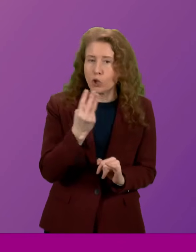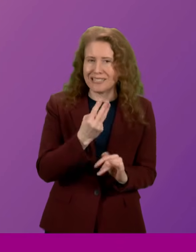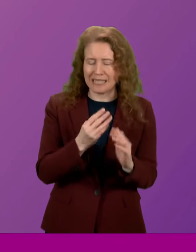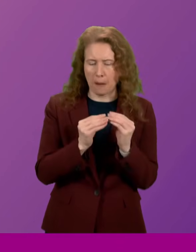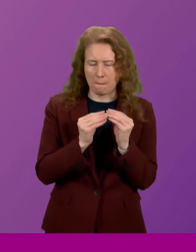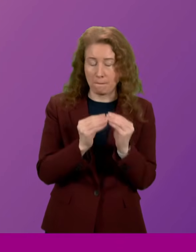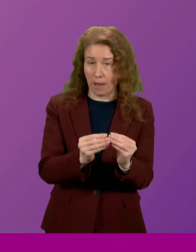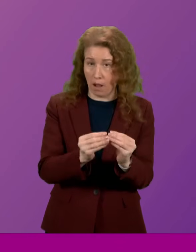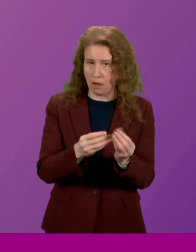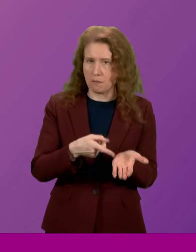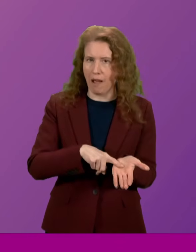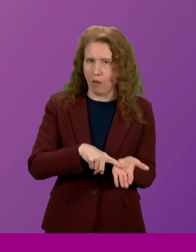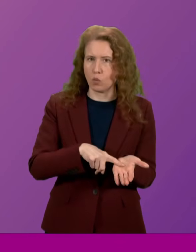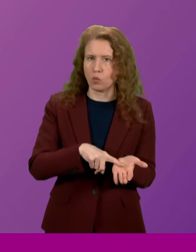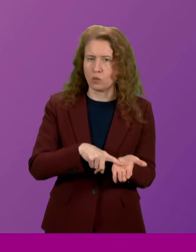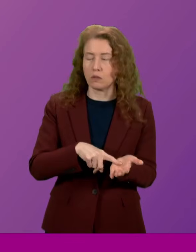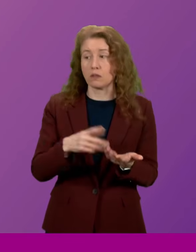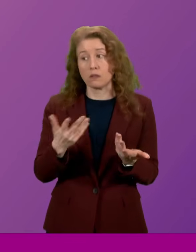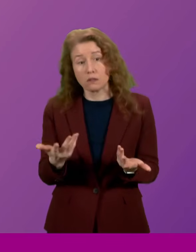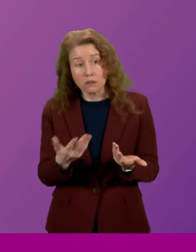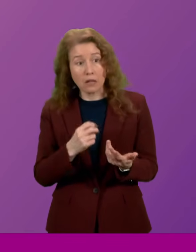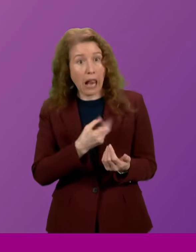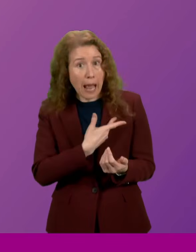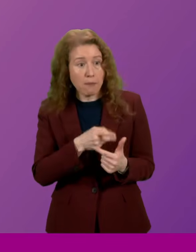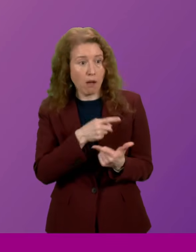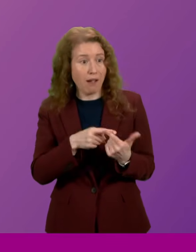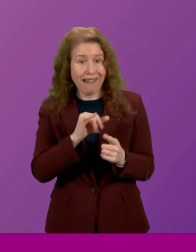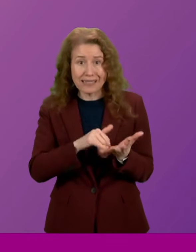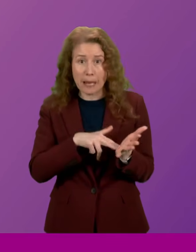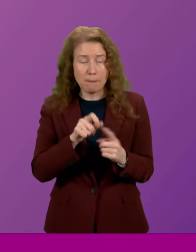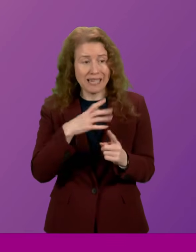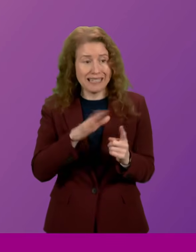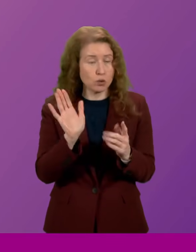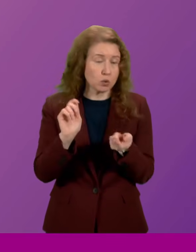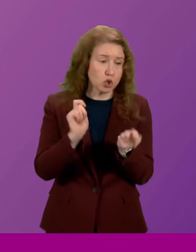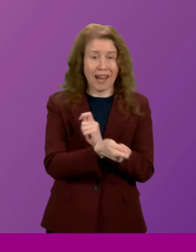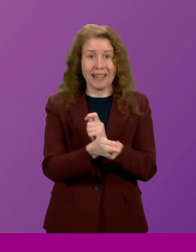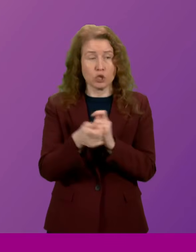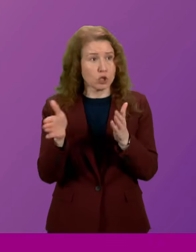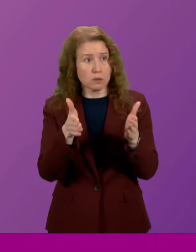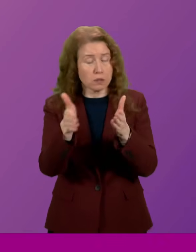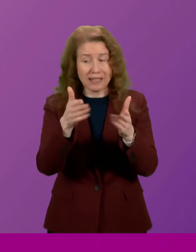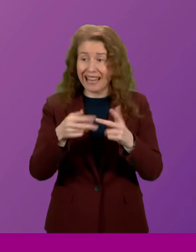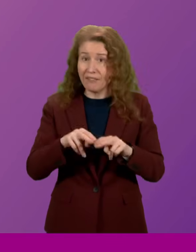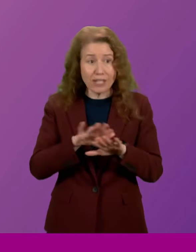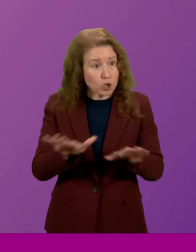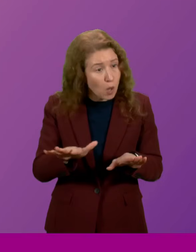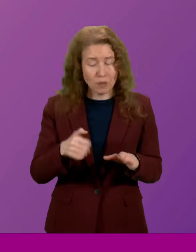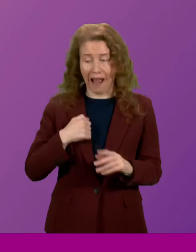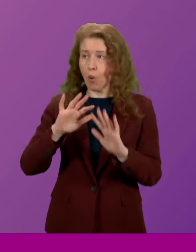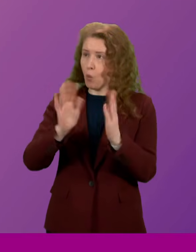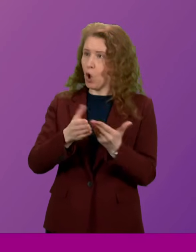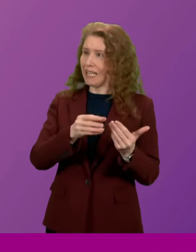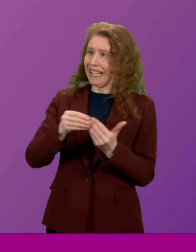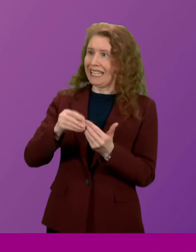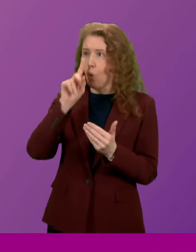billion. Unless Labour and the SNP change course, Scotland's world-leading oil and gas sector